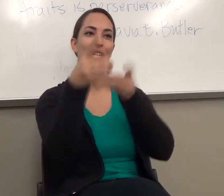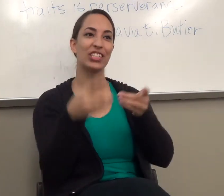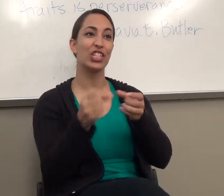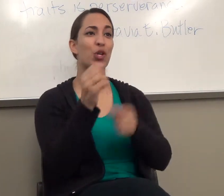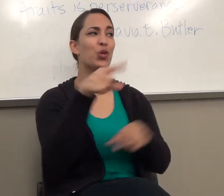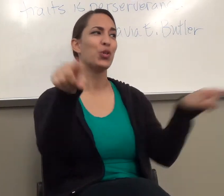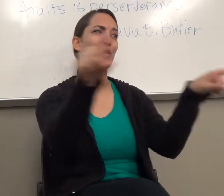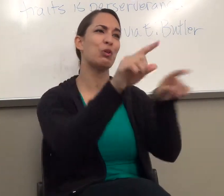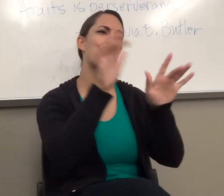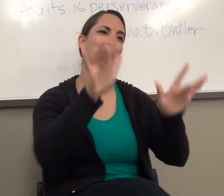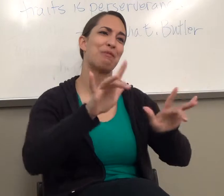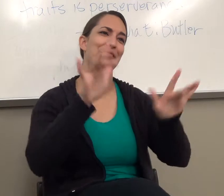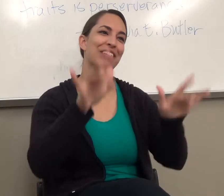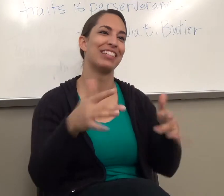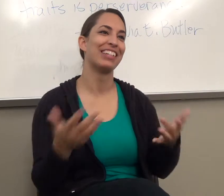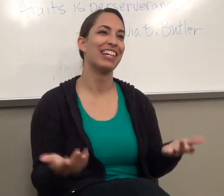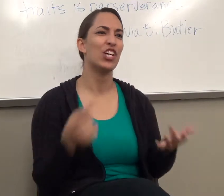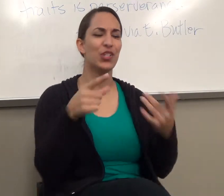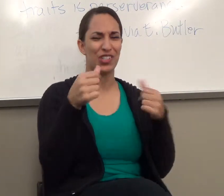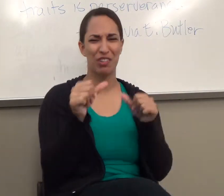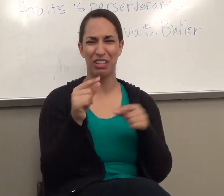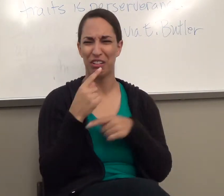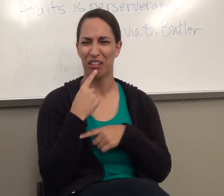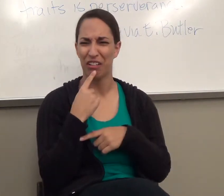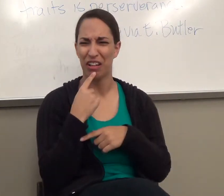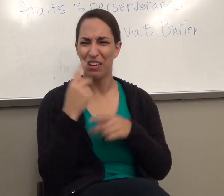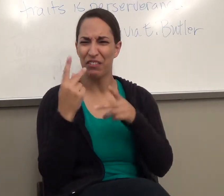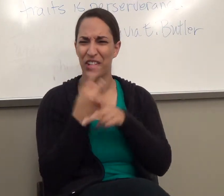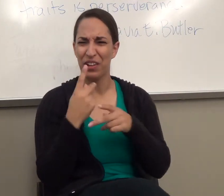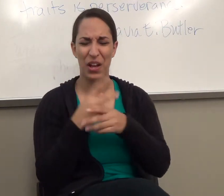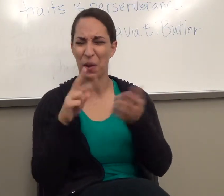people were trying to figure out what those directions meant.